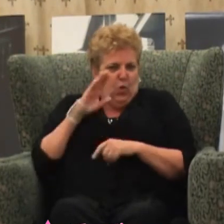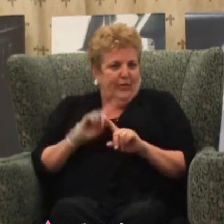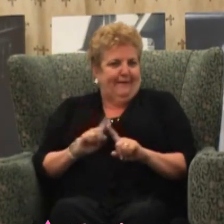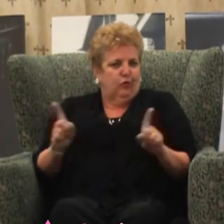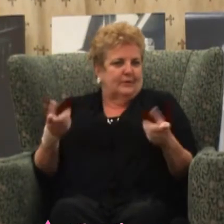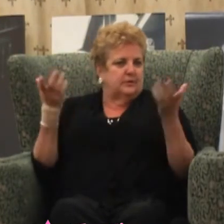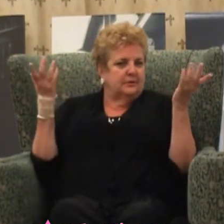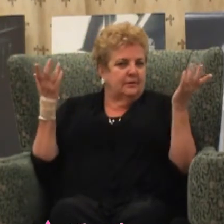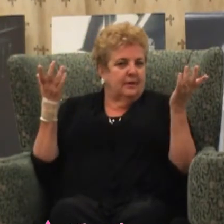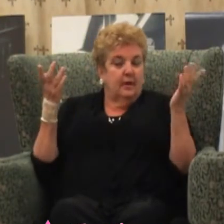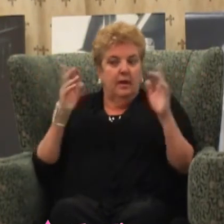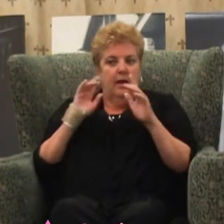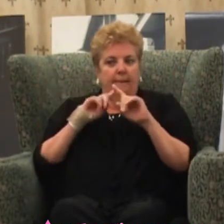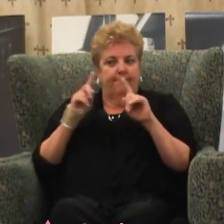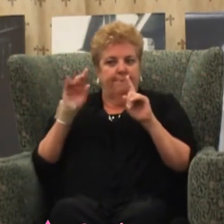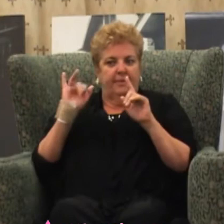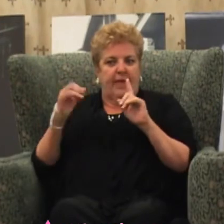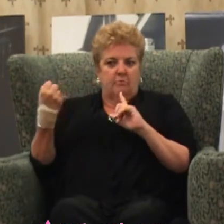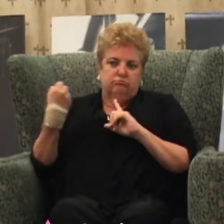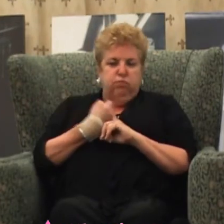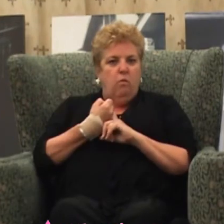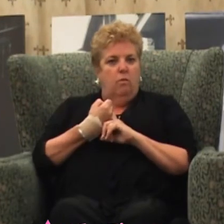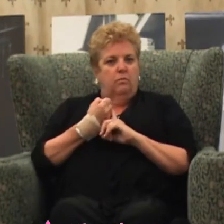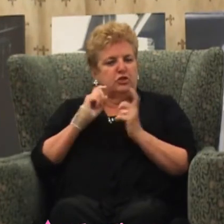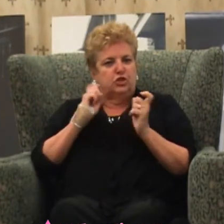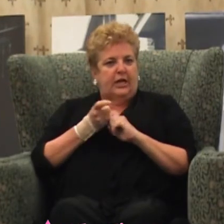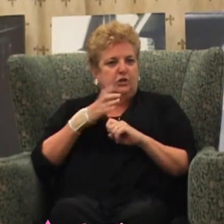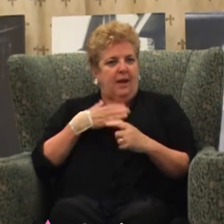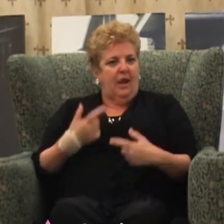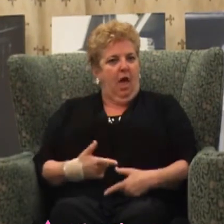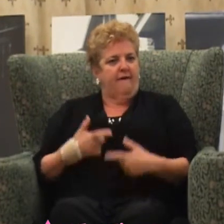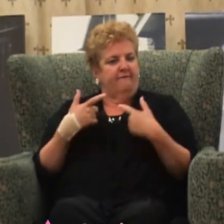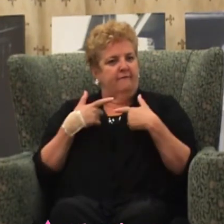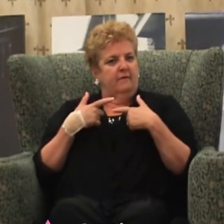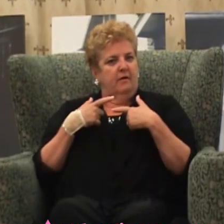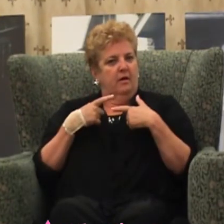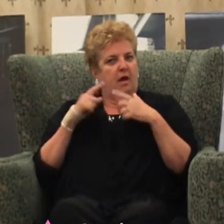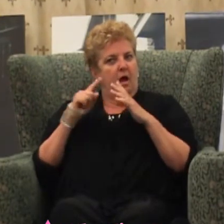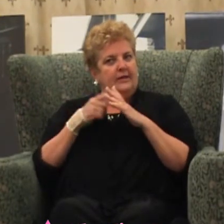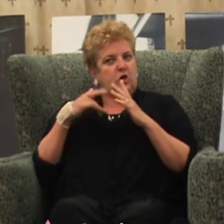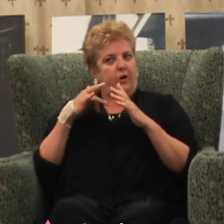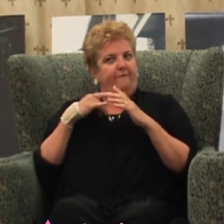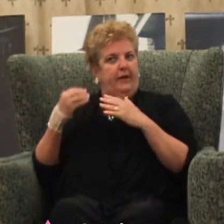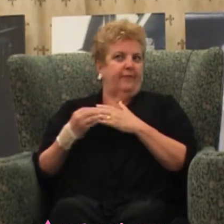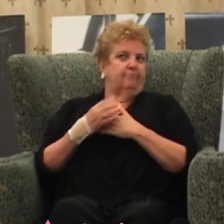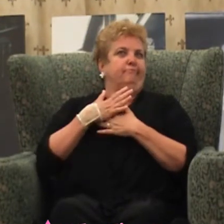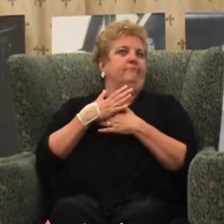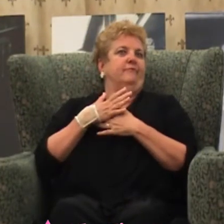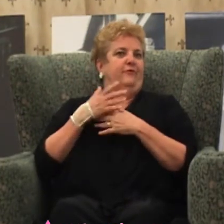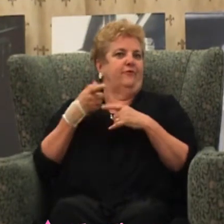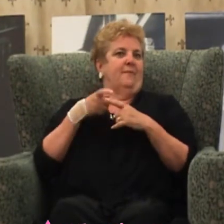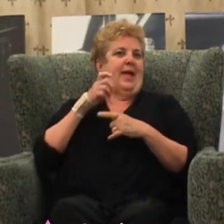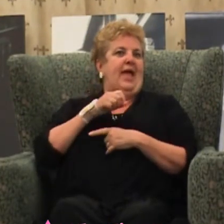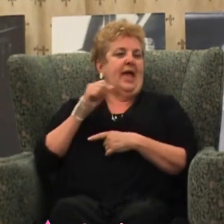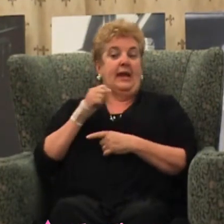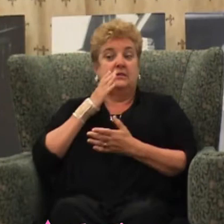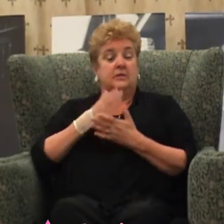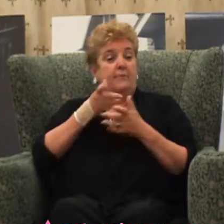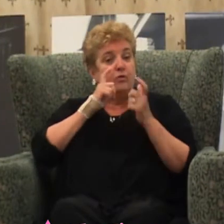But it changed my life. I started to hear the music of Alcoholics Anonymous, and I stopped drinking. And I went back to my home group. I